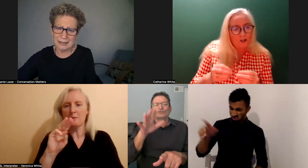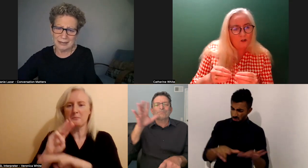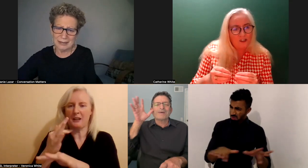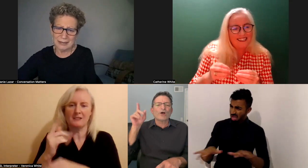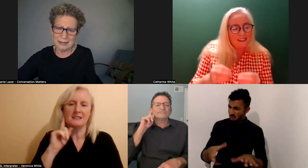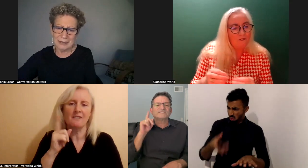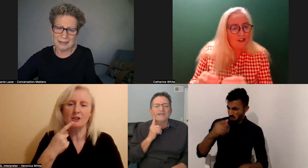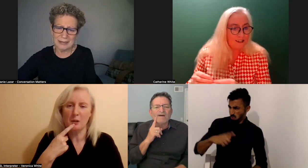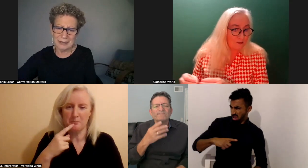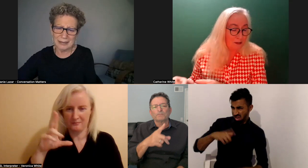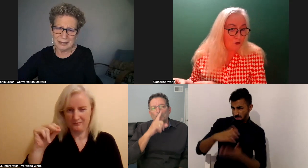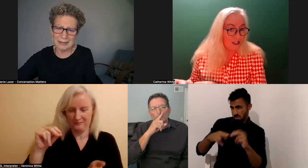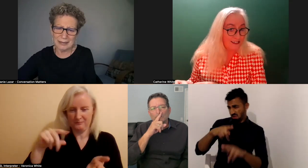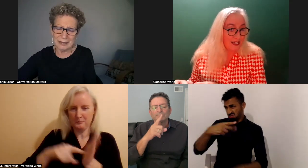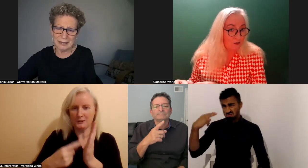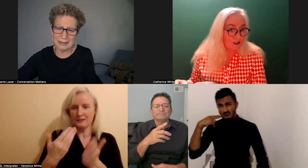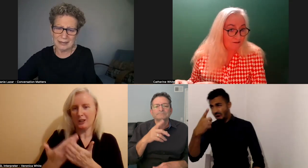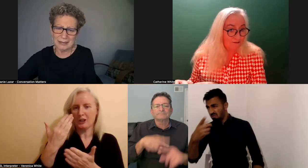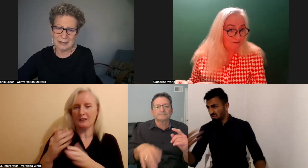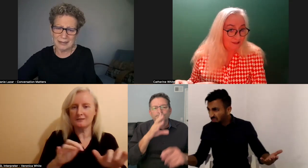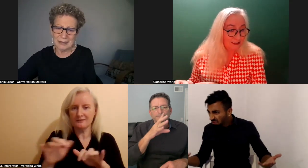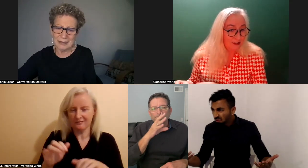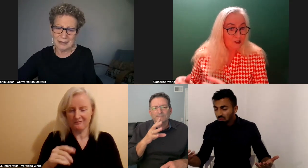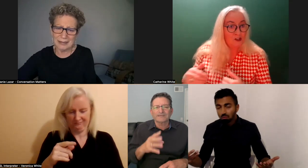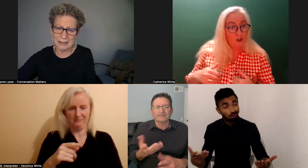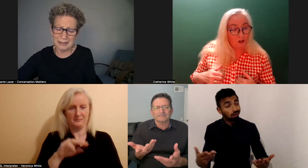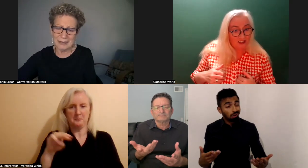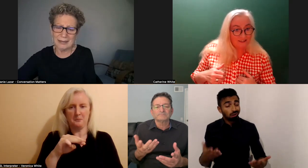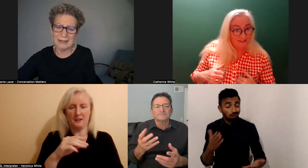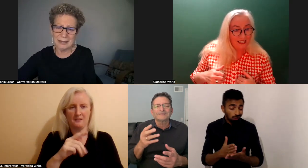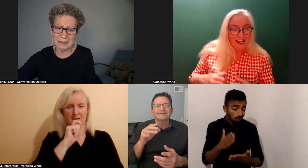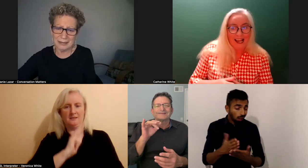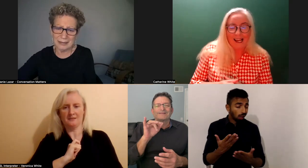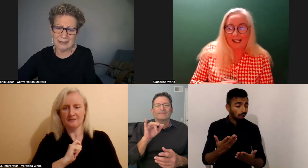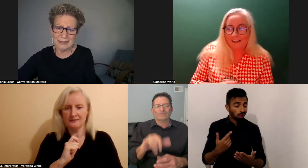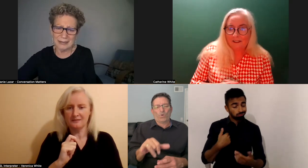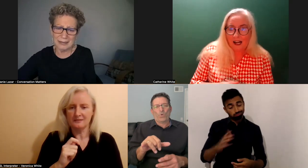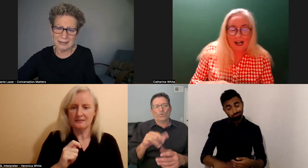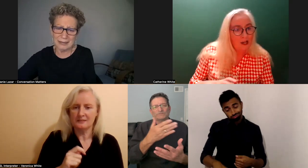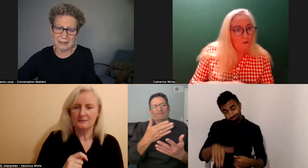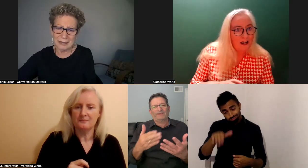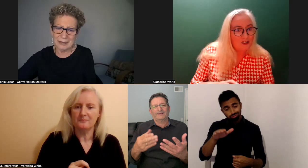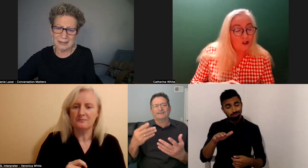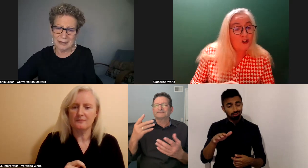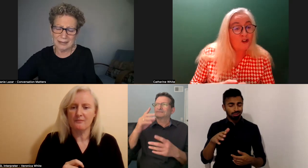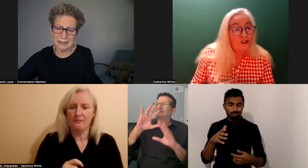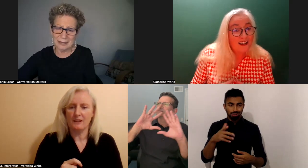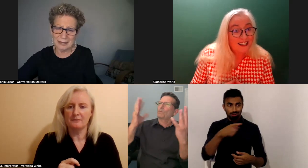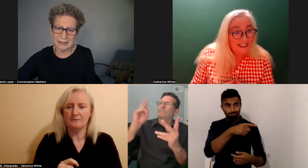was all of those differences being pointed out to us. And I